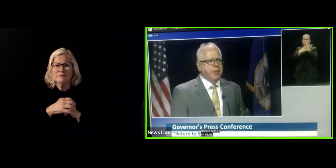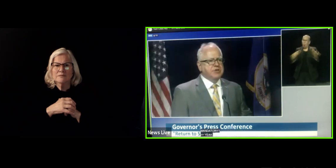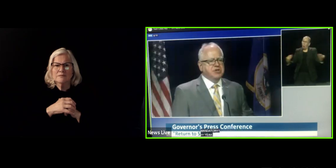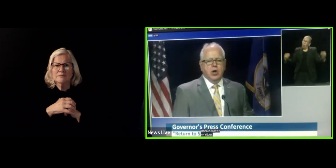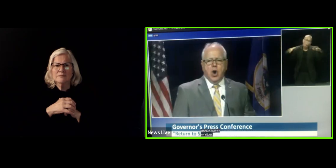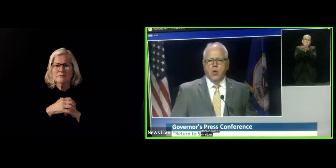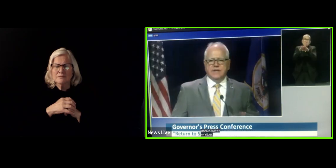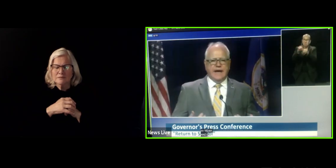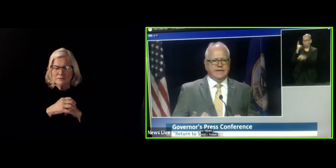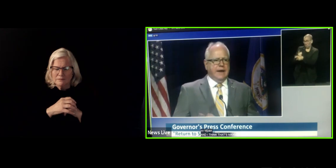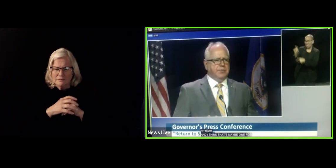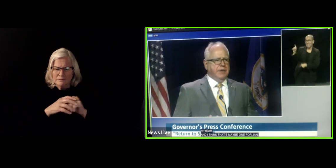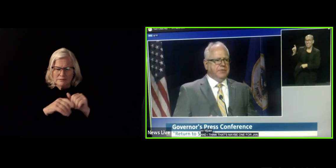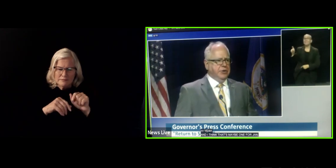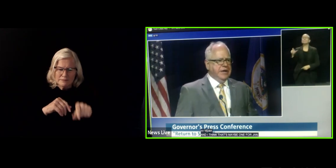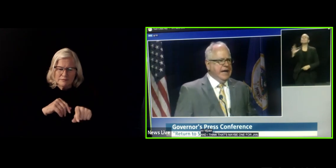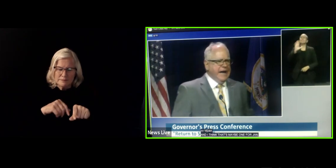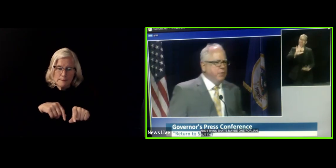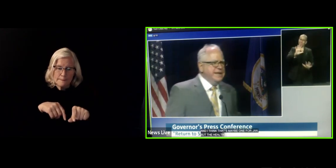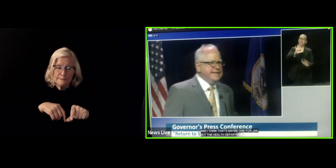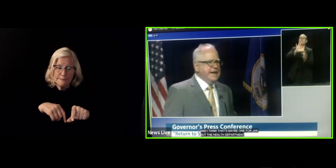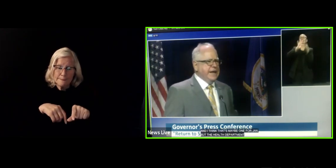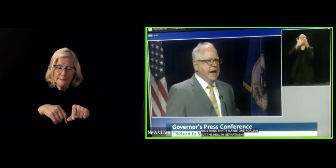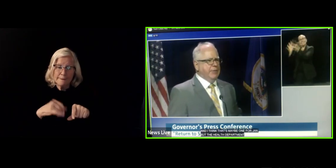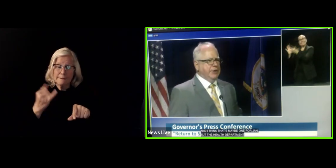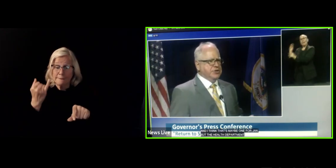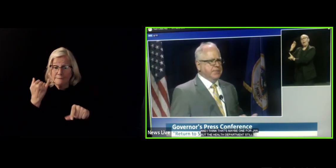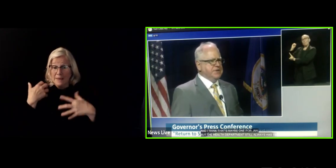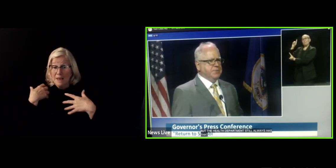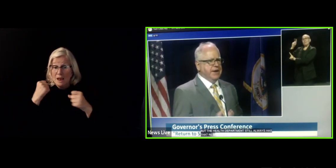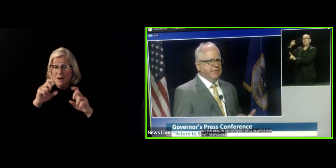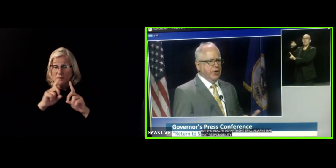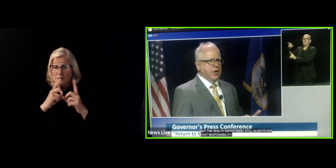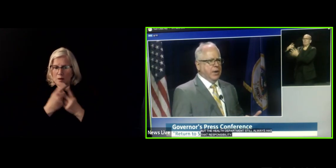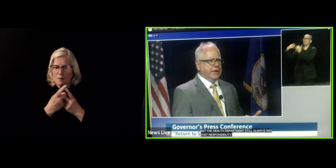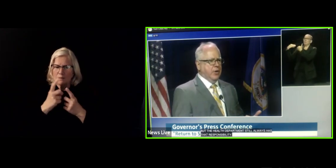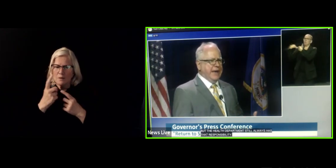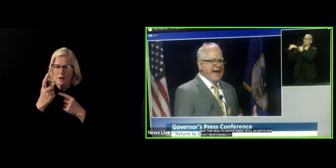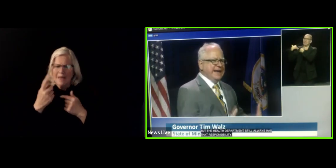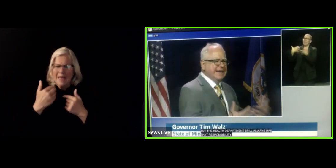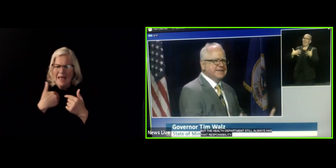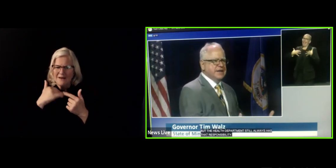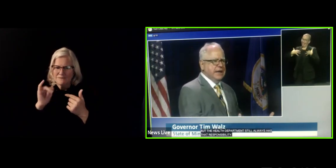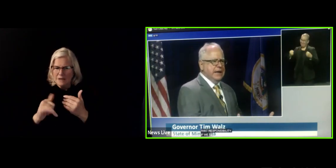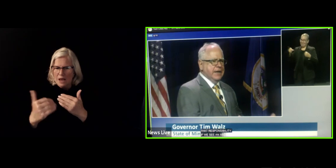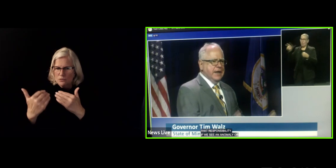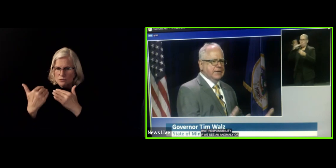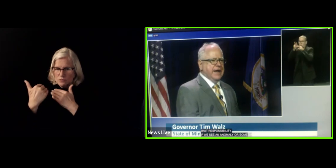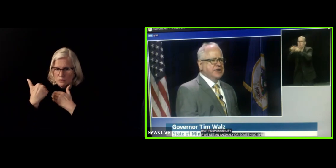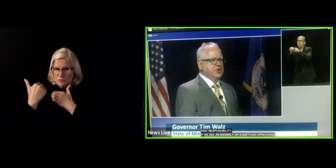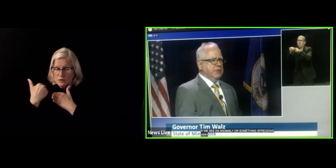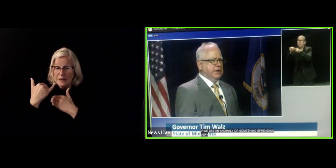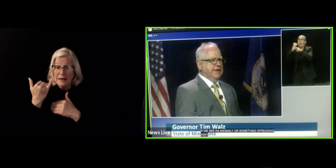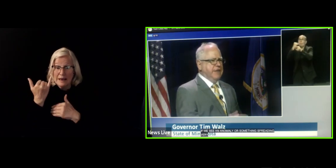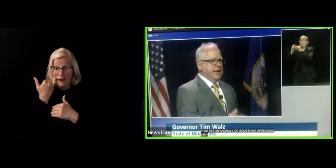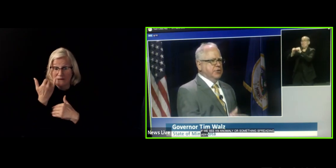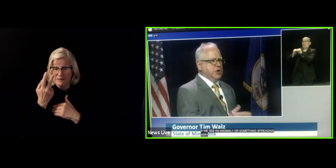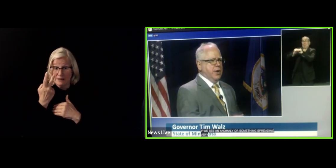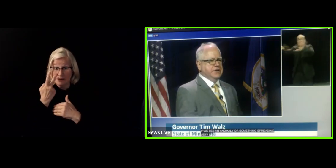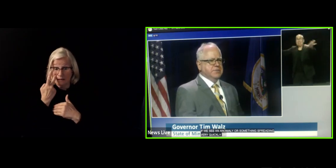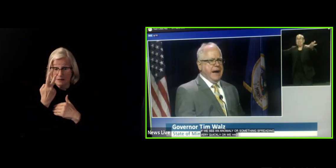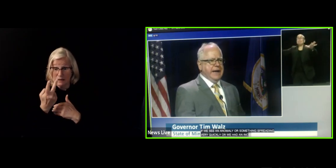department still always has that responsibility. If we see an anomaly or something spreading very quickly, or we had an incident that led us to believe that it